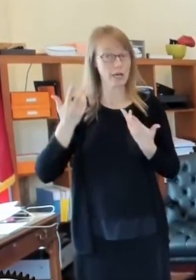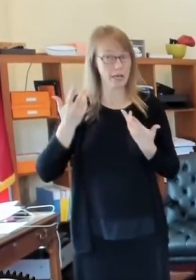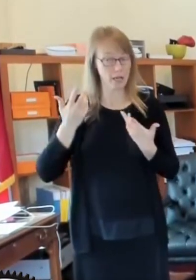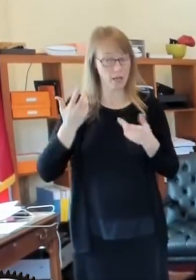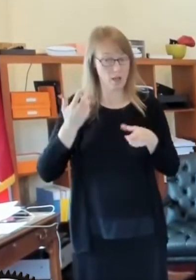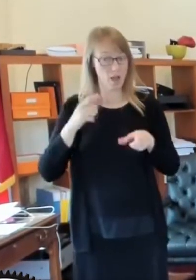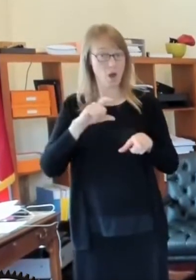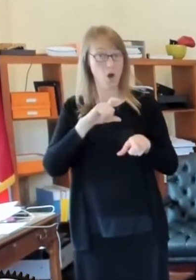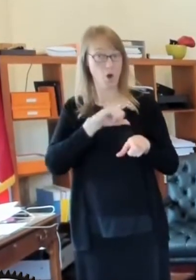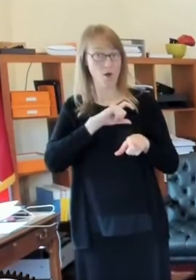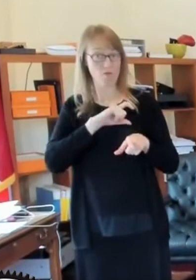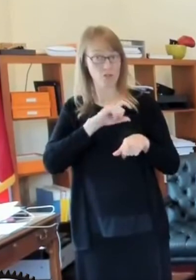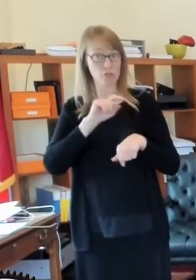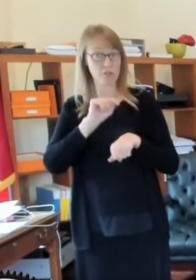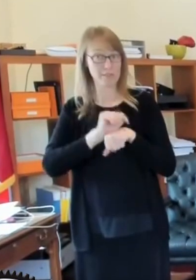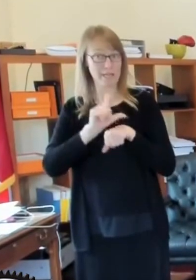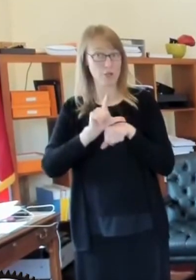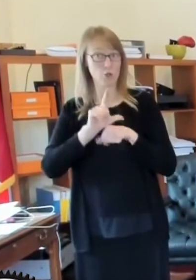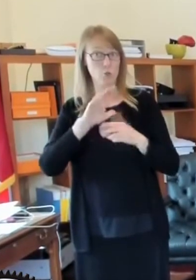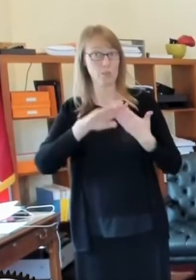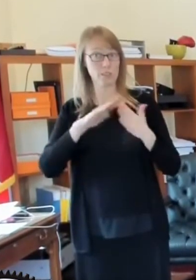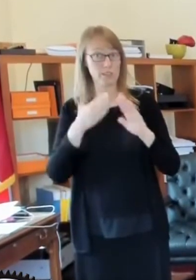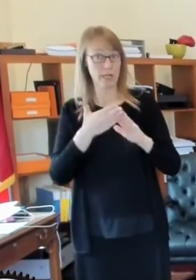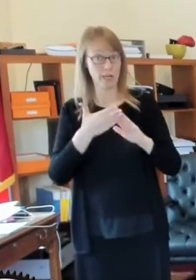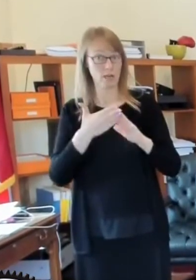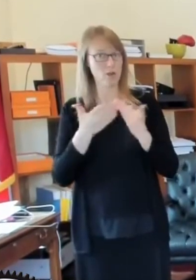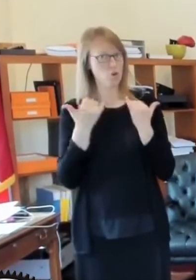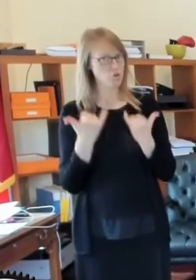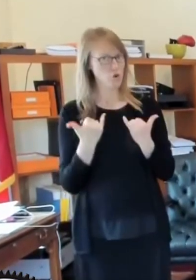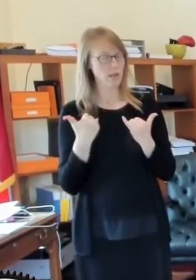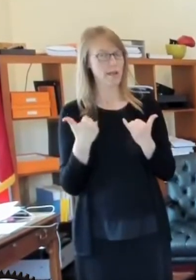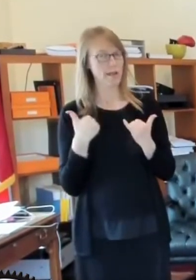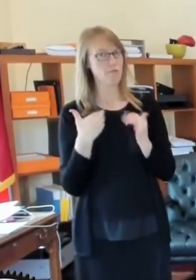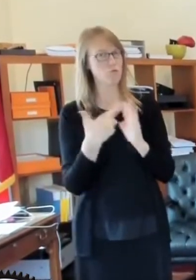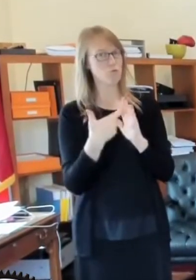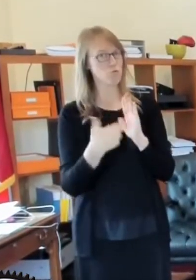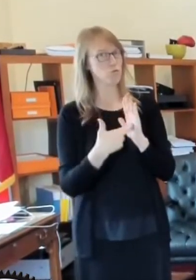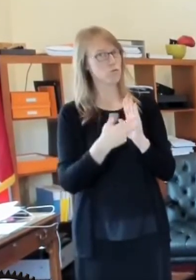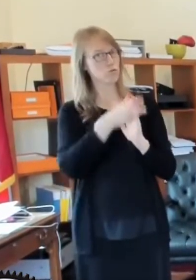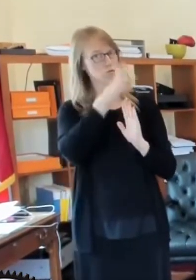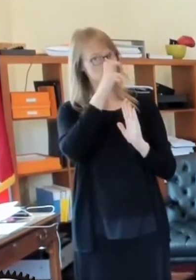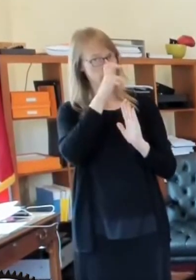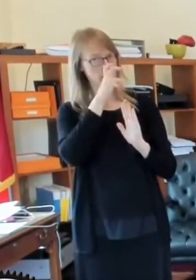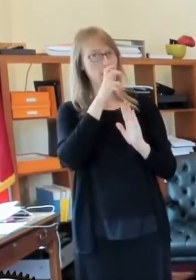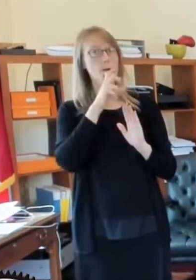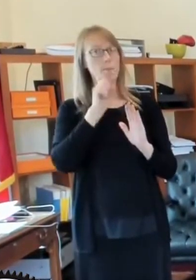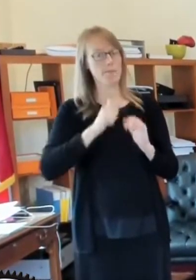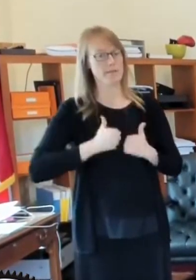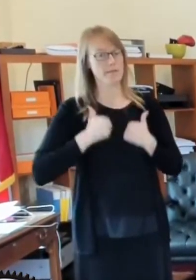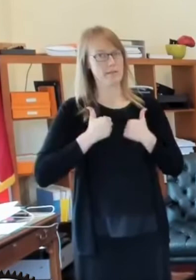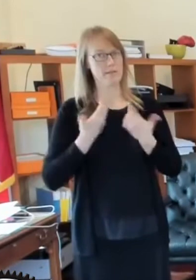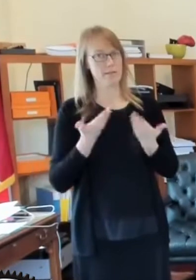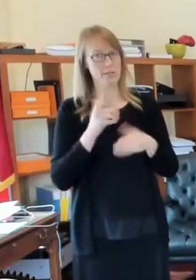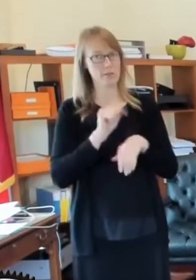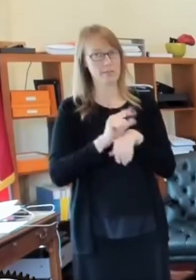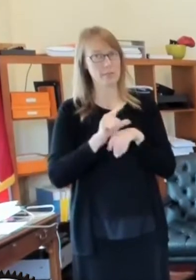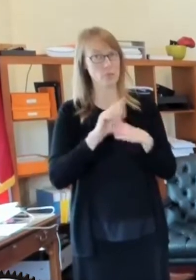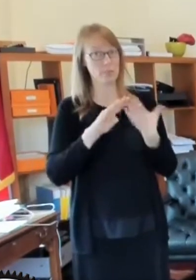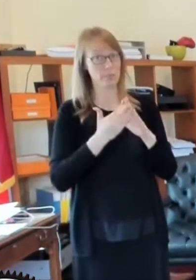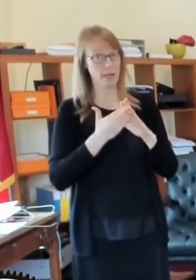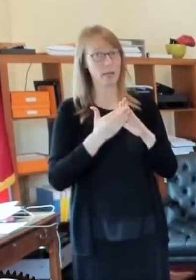requirement for public safety officers in the city of St. Louis, so police, fire,